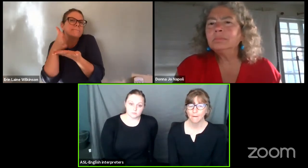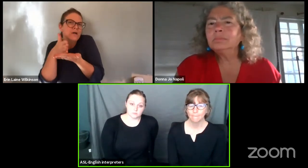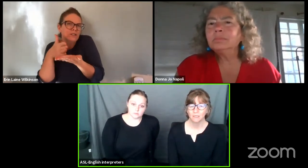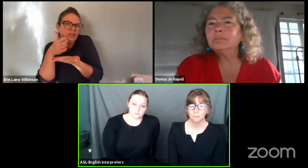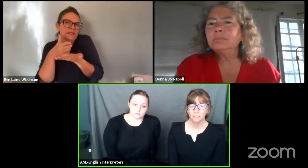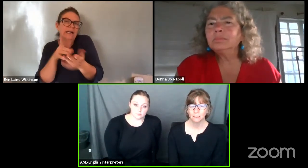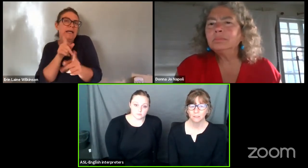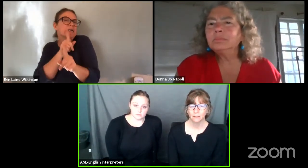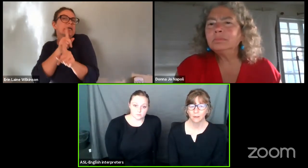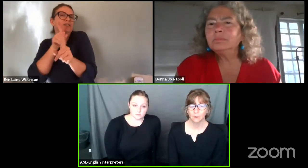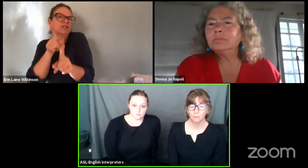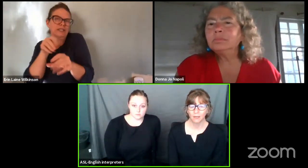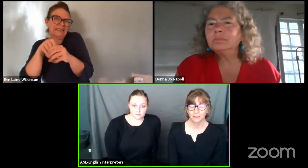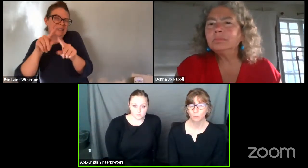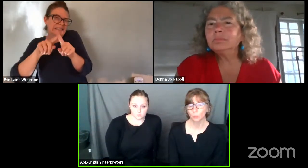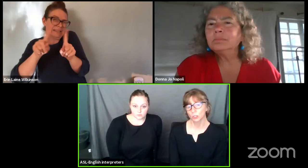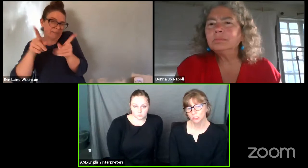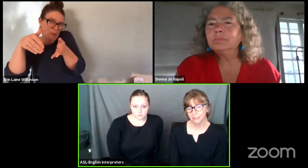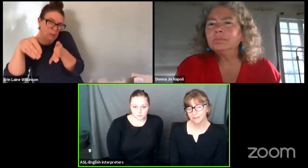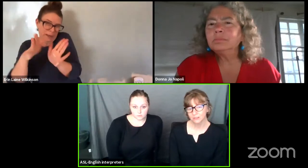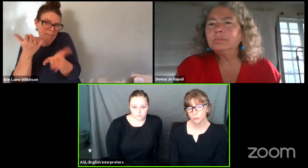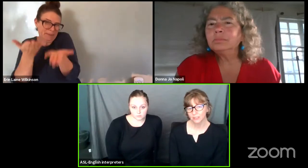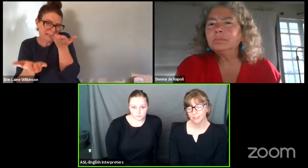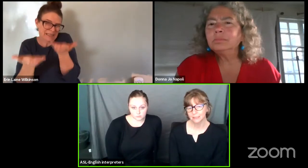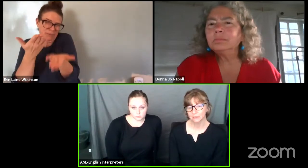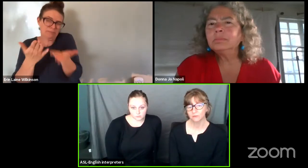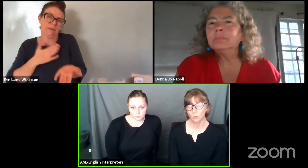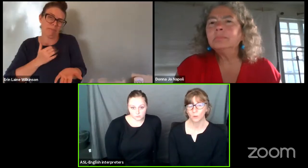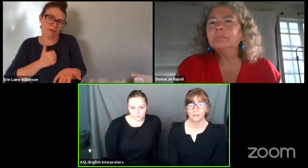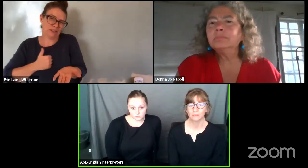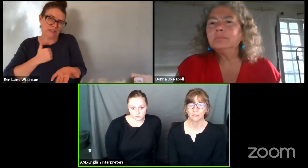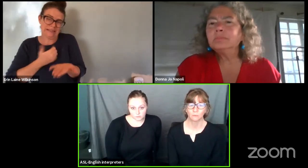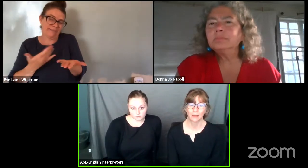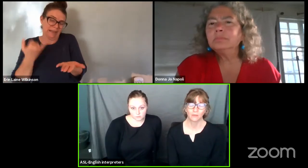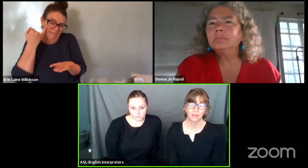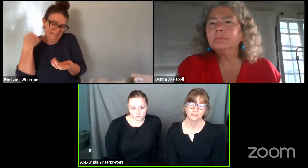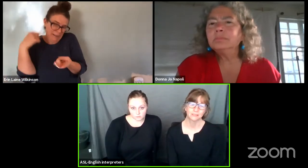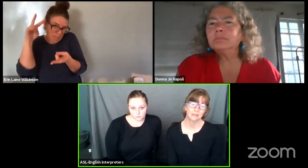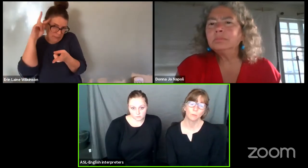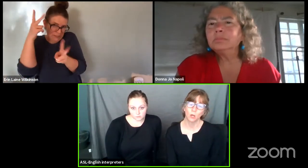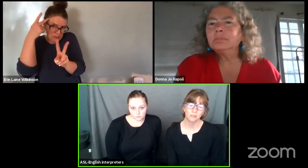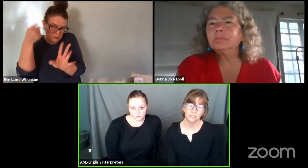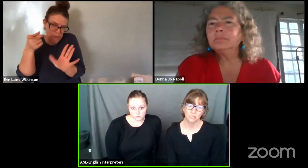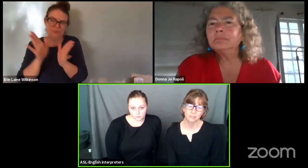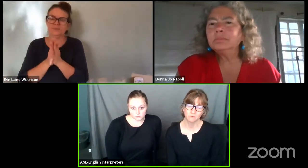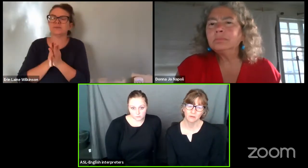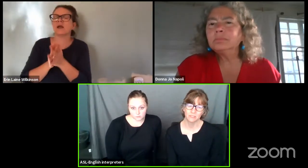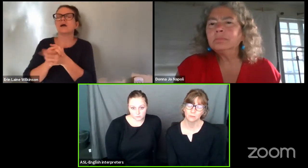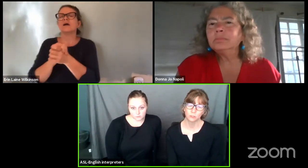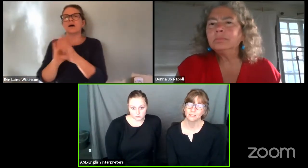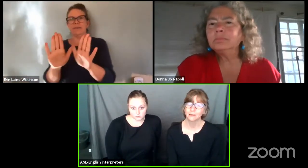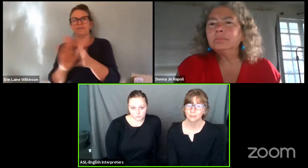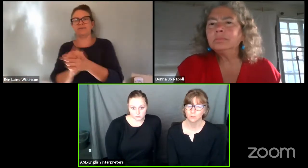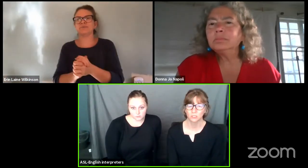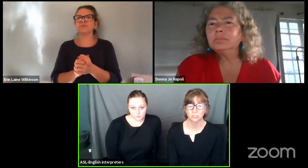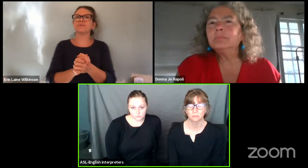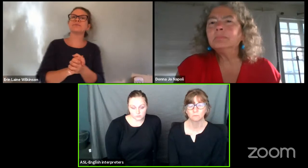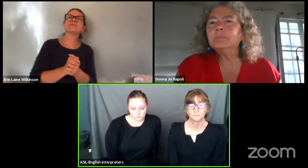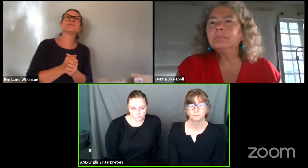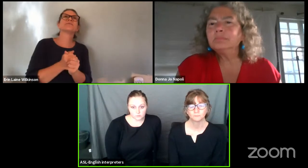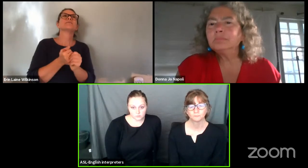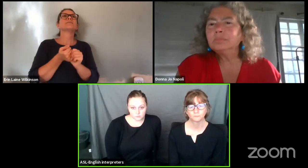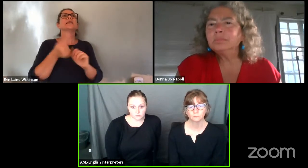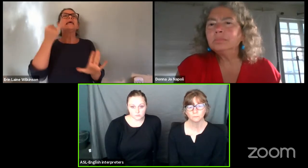specifically. Maybe I can partially answer it in a different way than how they asked, and I apologize if I'm misunderstanding the